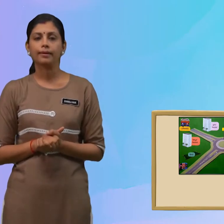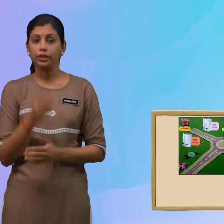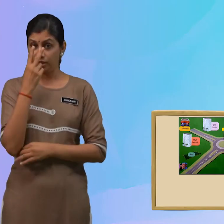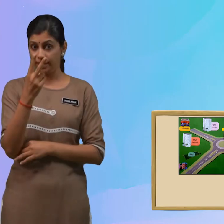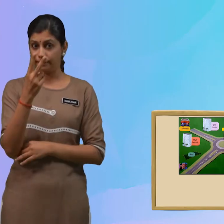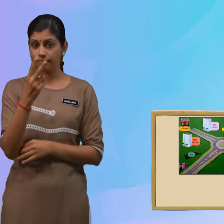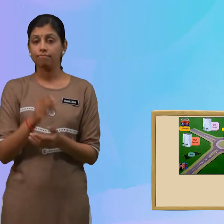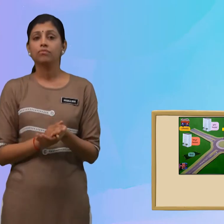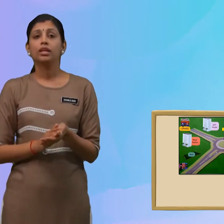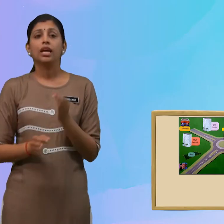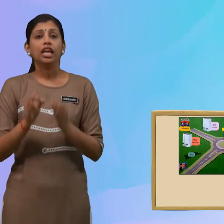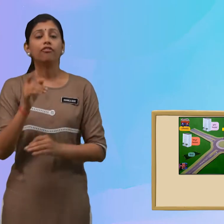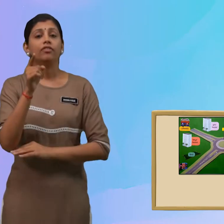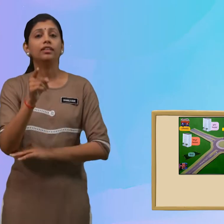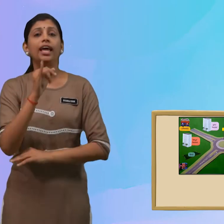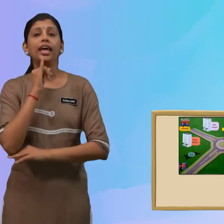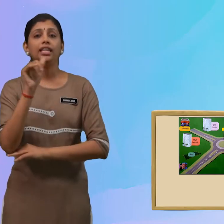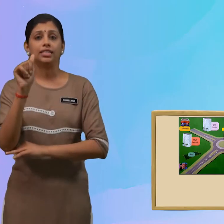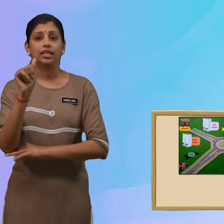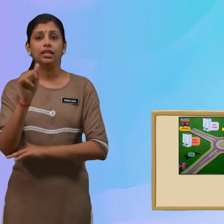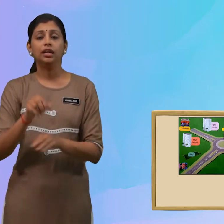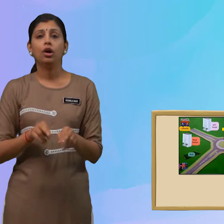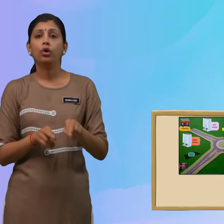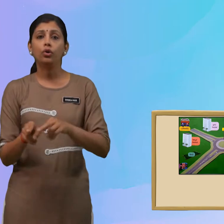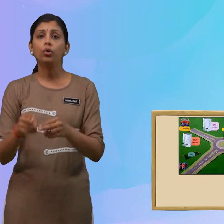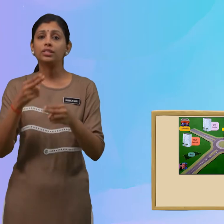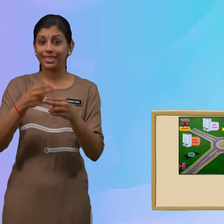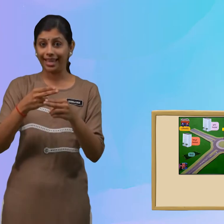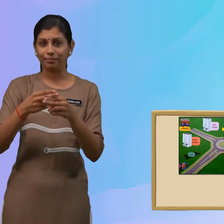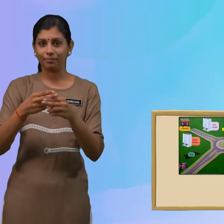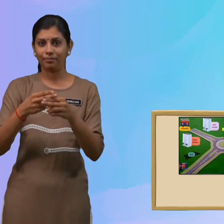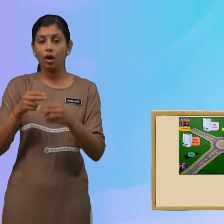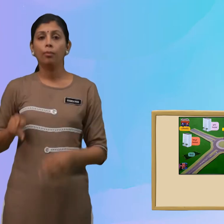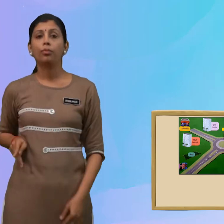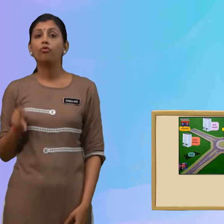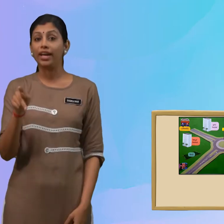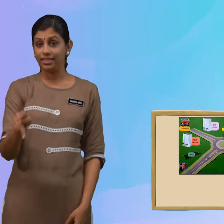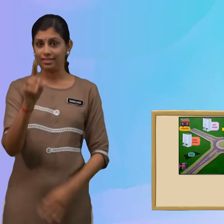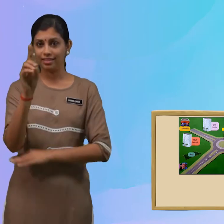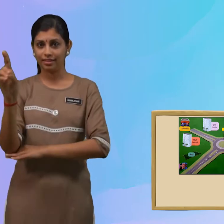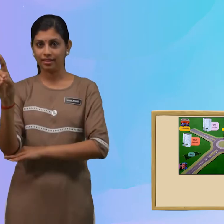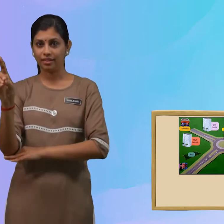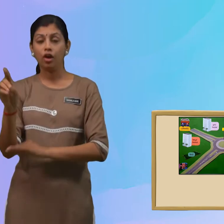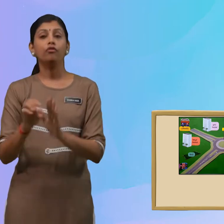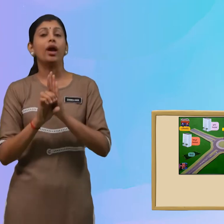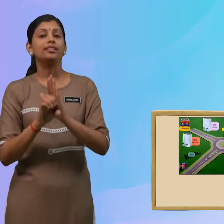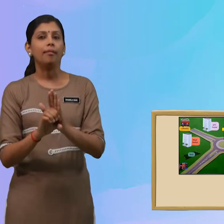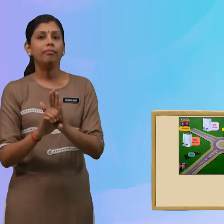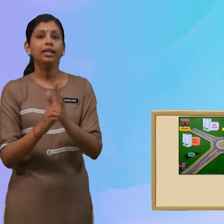You see, if there is a road name provided, for example